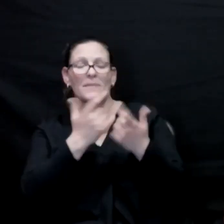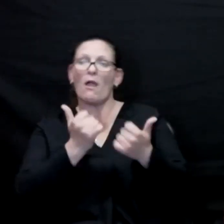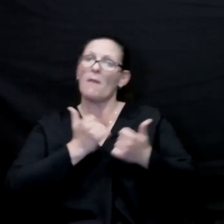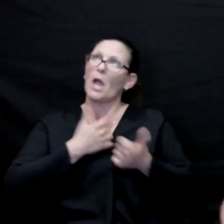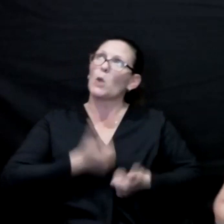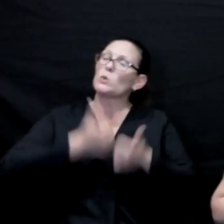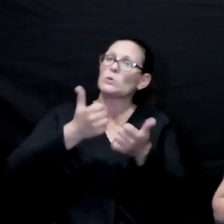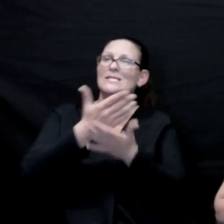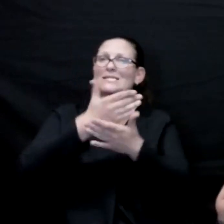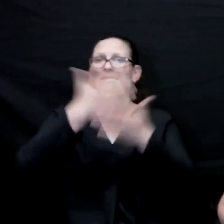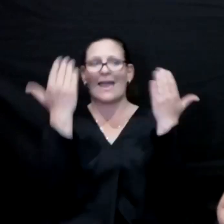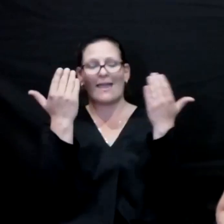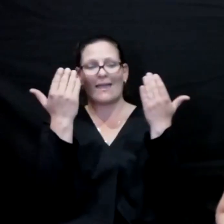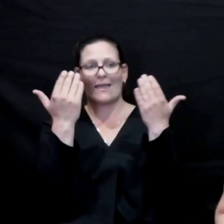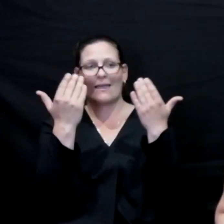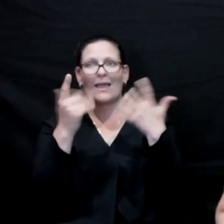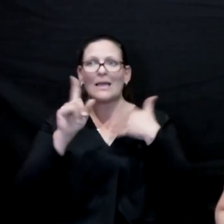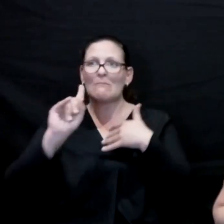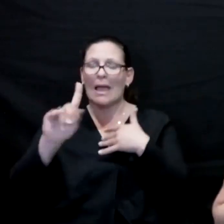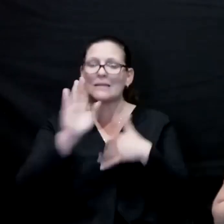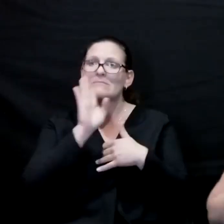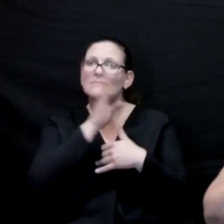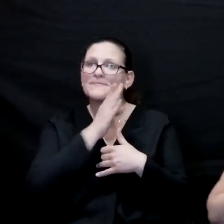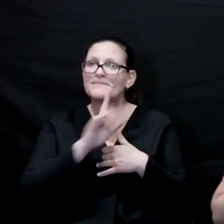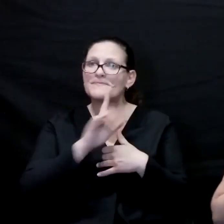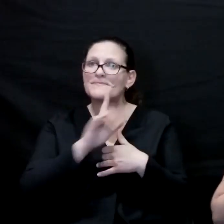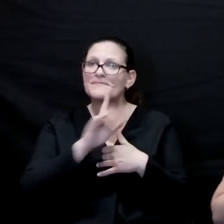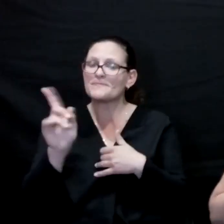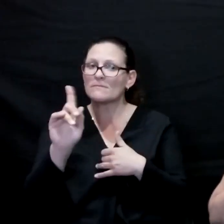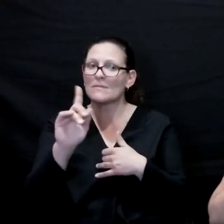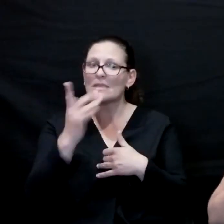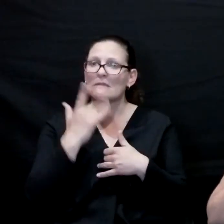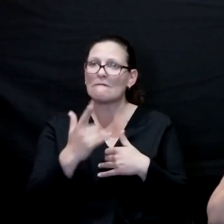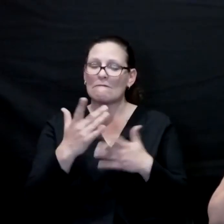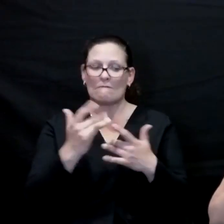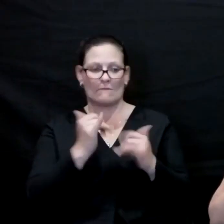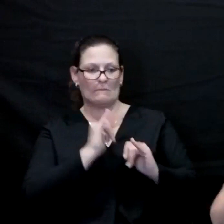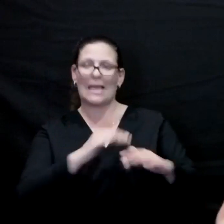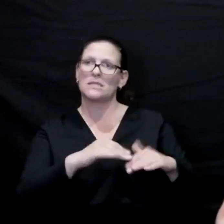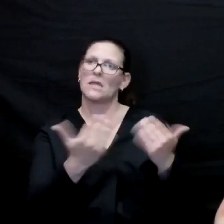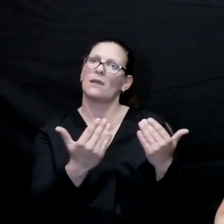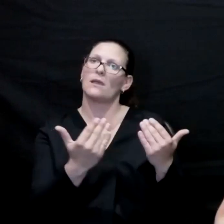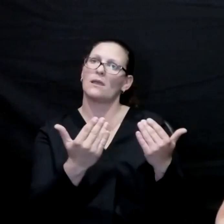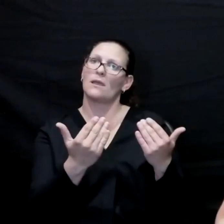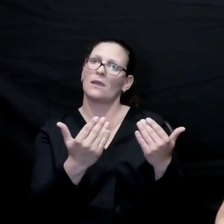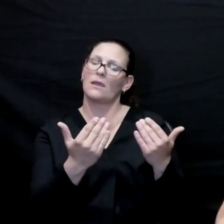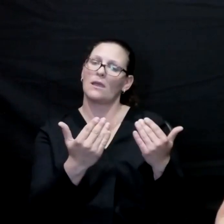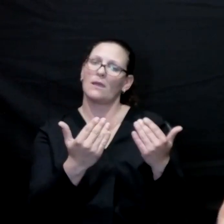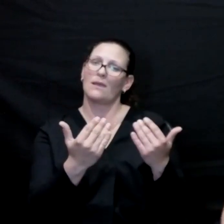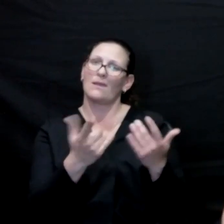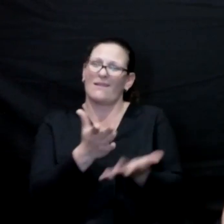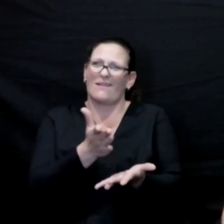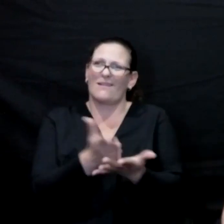don't tell you what happened on a bad day. You know, and unfortunately, I don't really want to paint it like